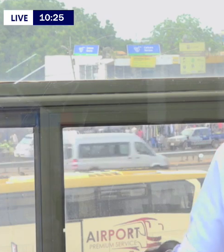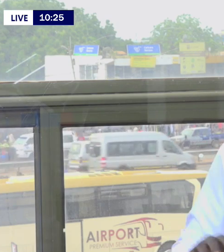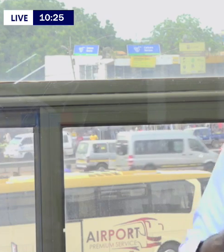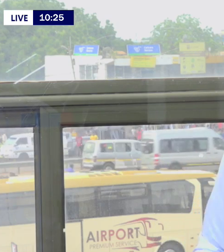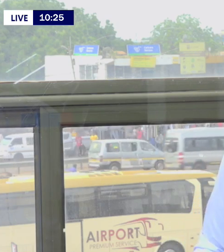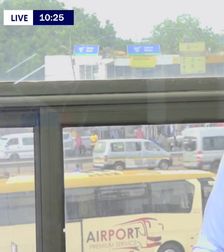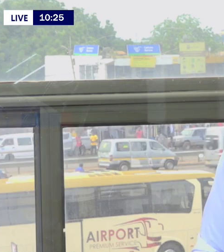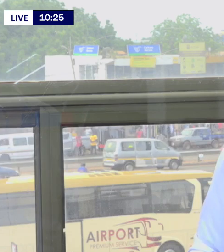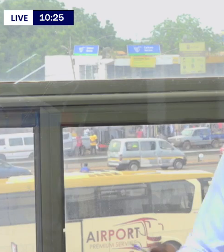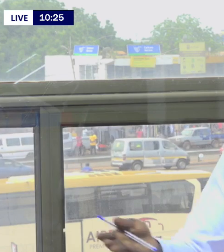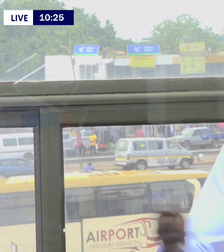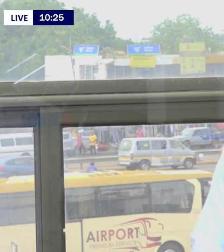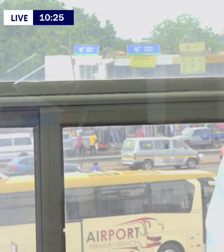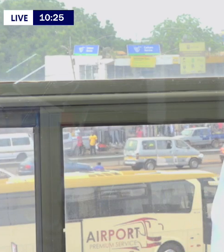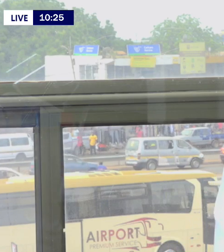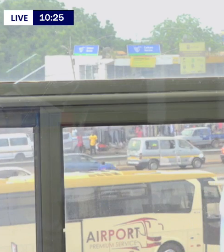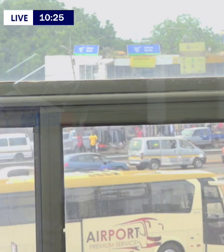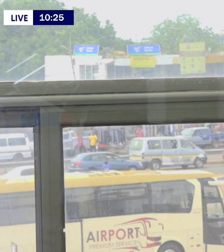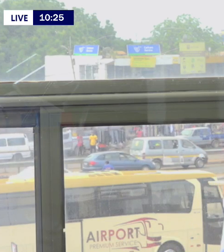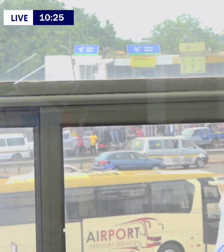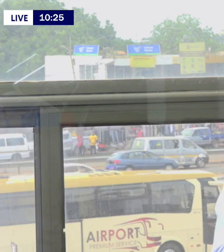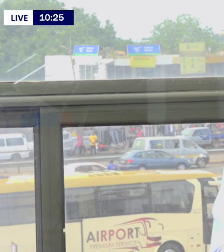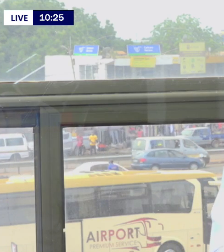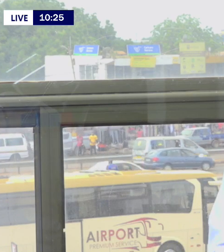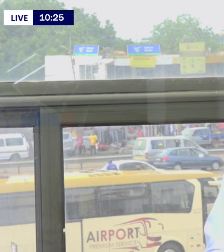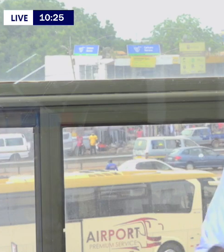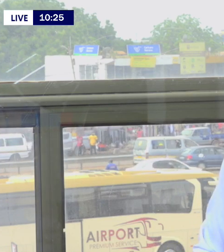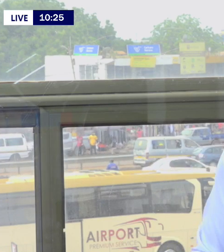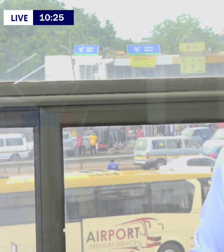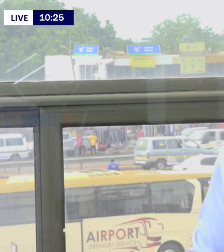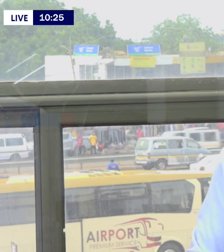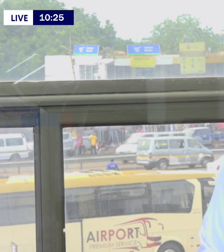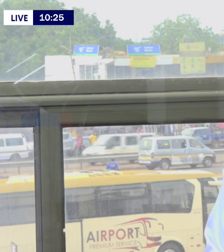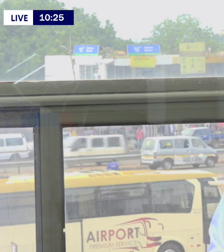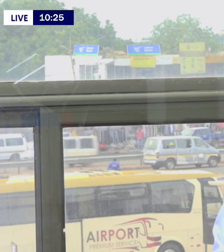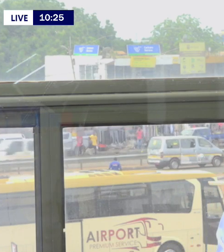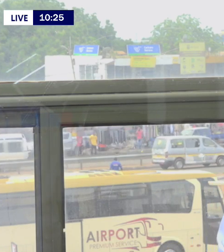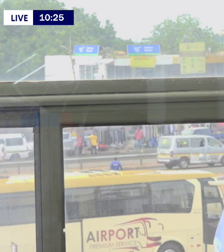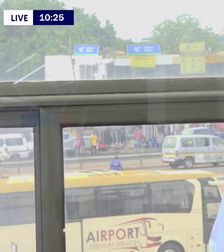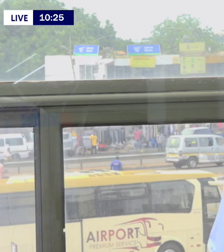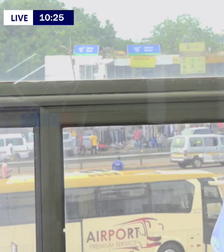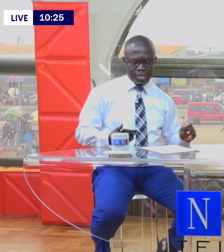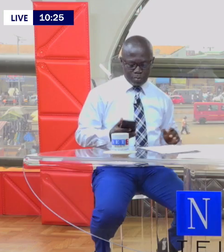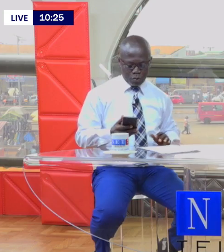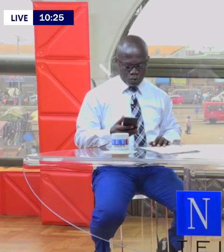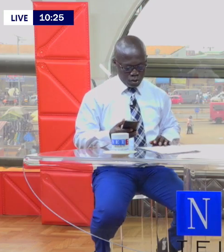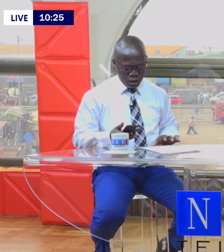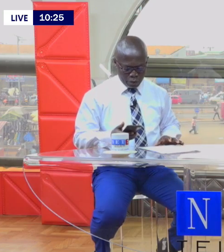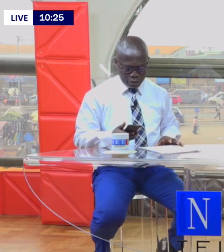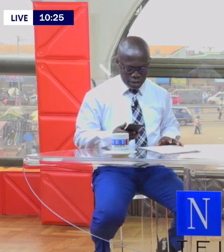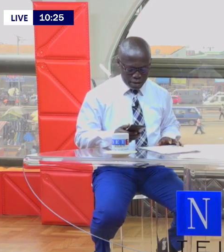Wo se me ntia se. In fact, ti sa dia wo ka no ene no o mudi easy e court. Yeah. Media, I have always said, sir. You remember some sem